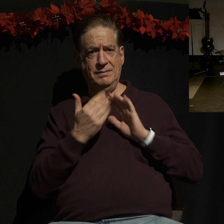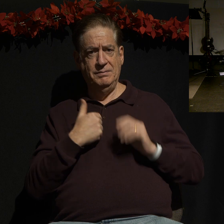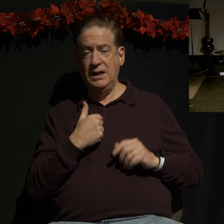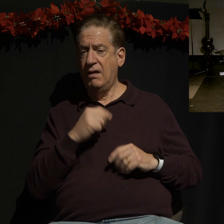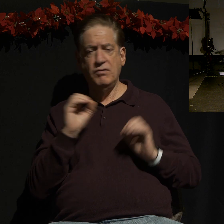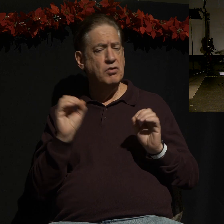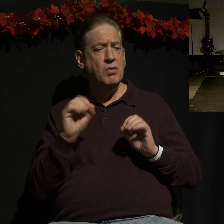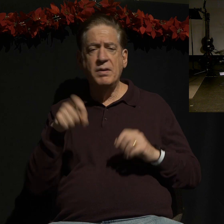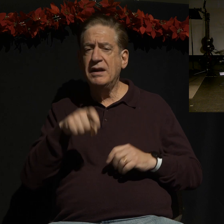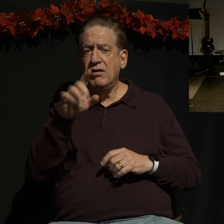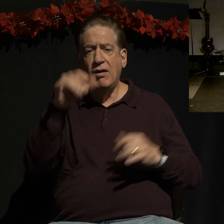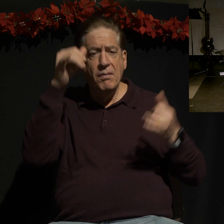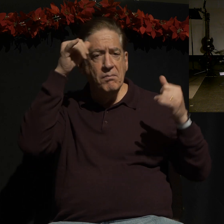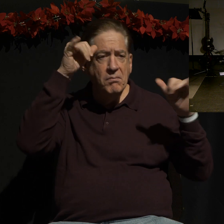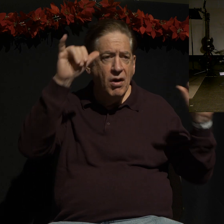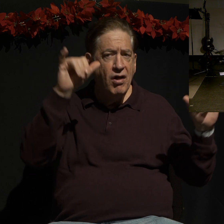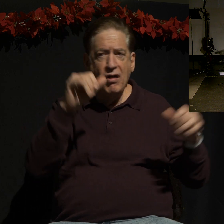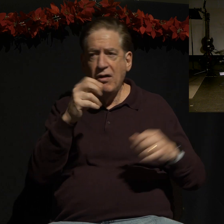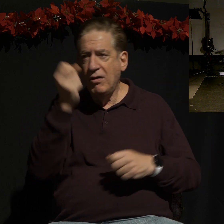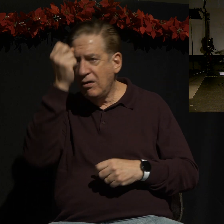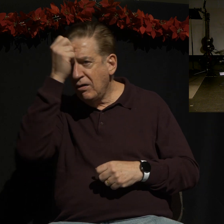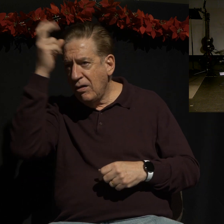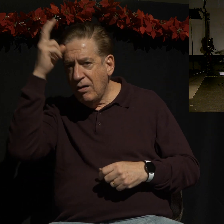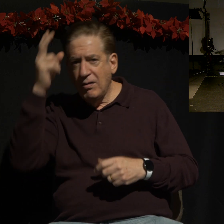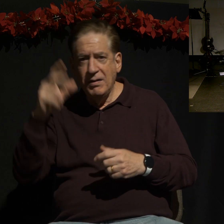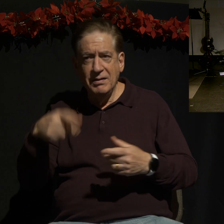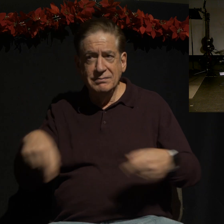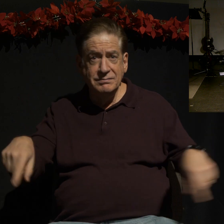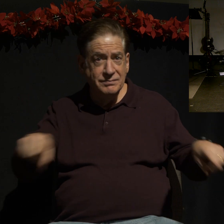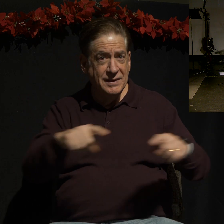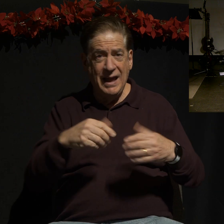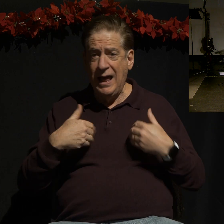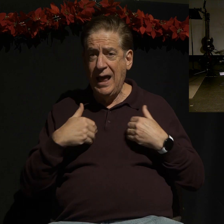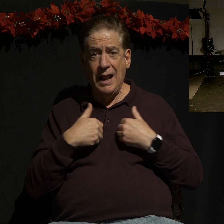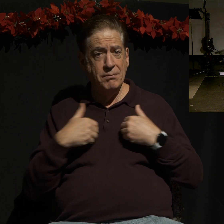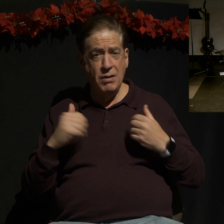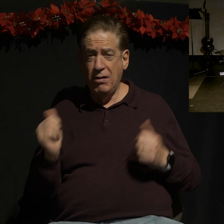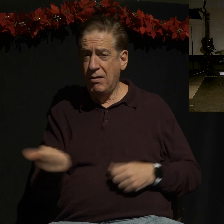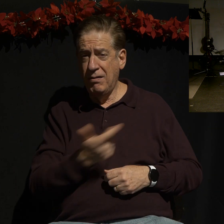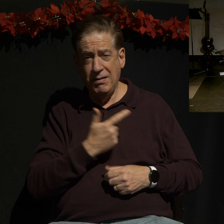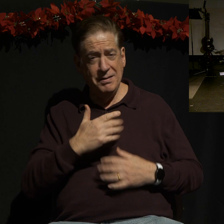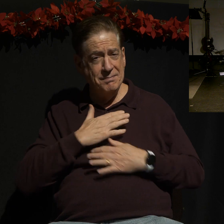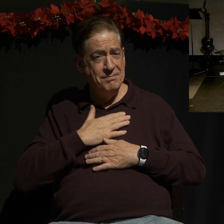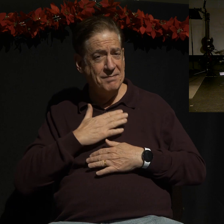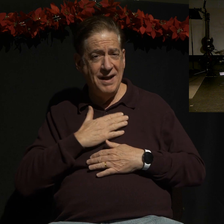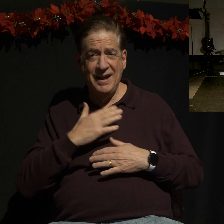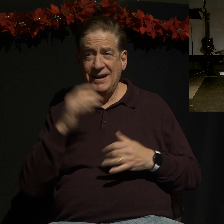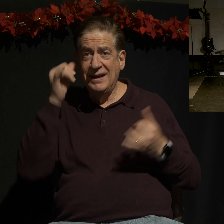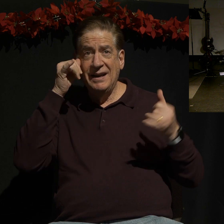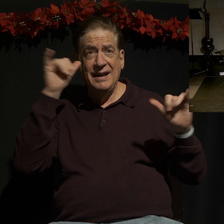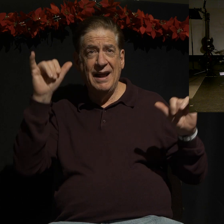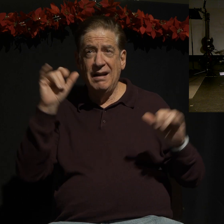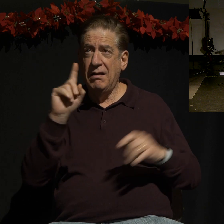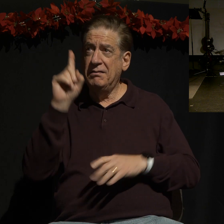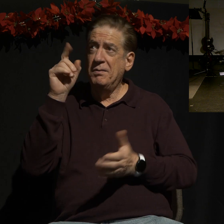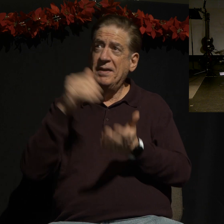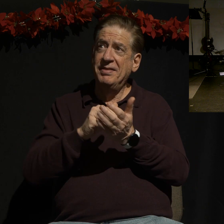of goats from your pens, for every animal of the forest is mine, and the cattle on 1,000 hills.